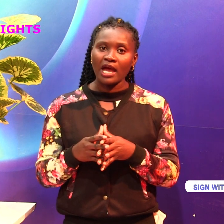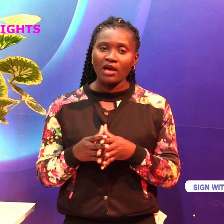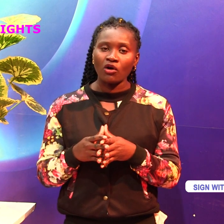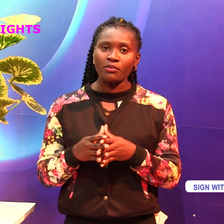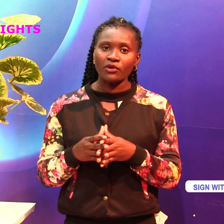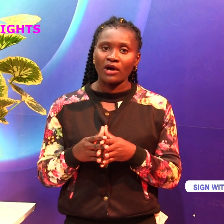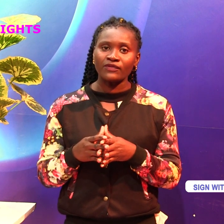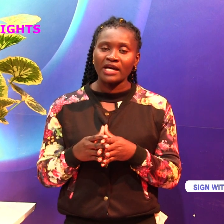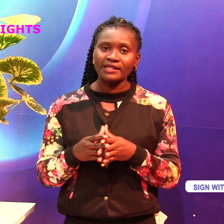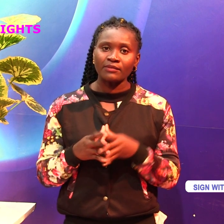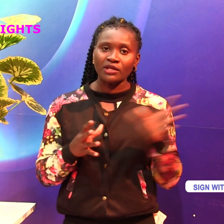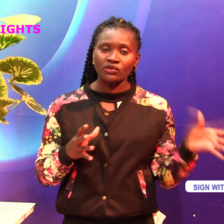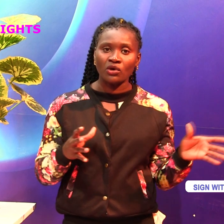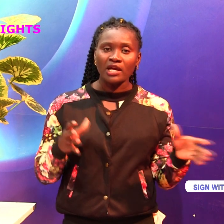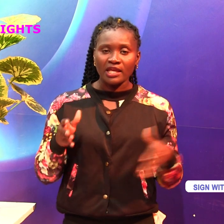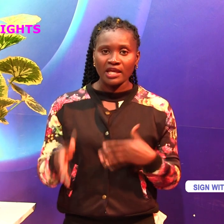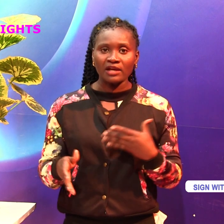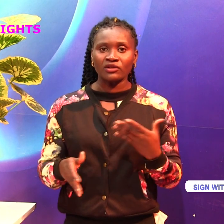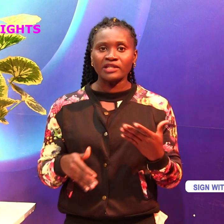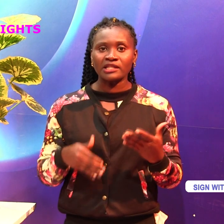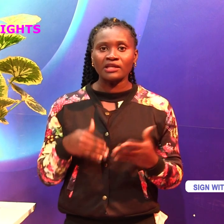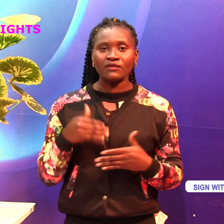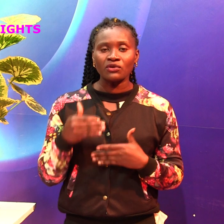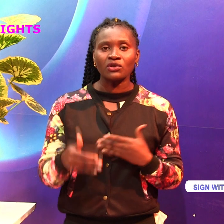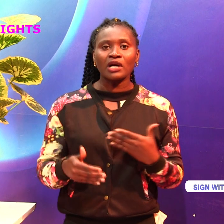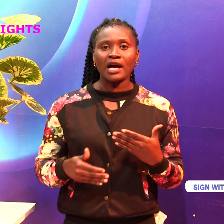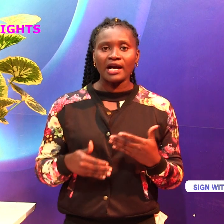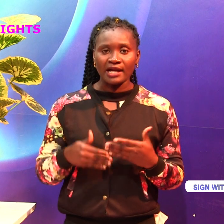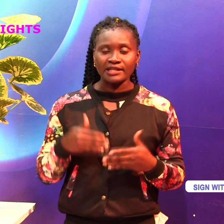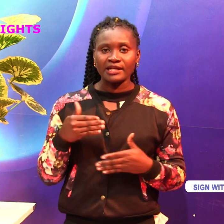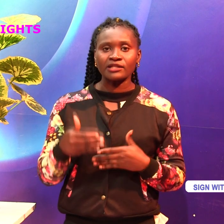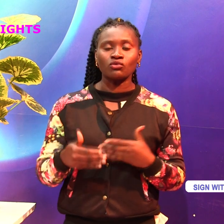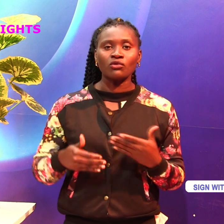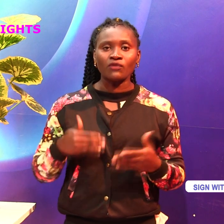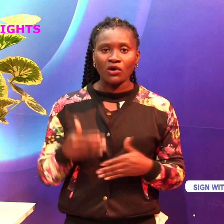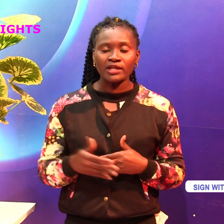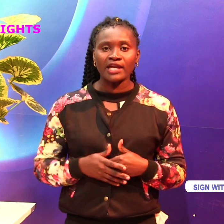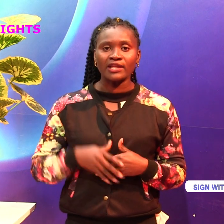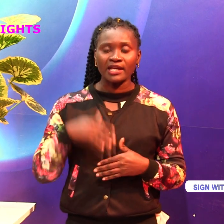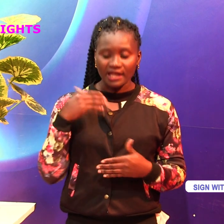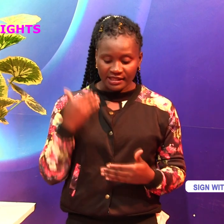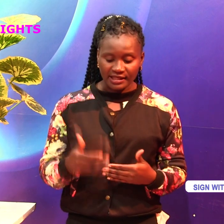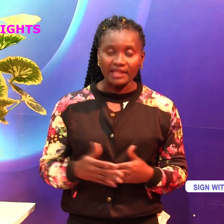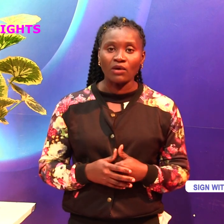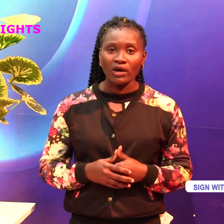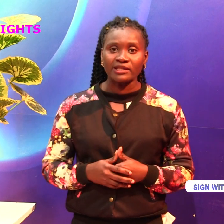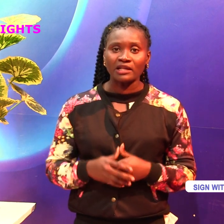I hope you have done something. So here it will just give you a chance to move on and then sign the words that I'll